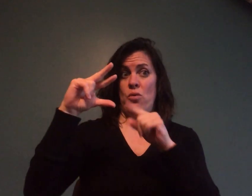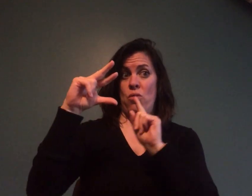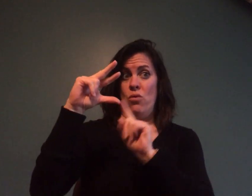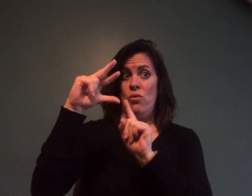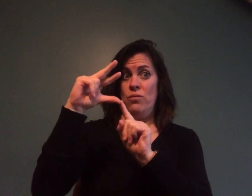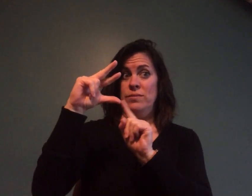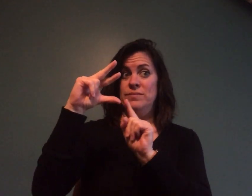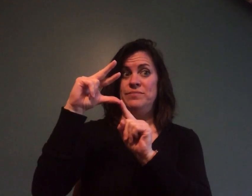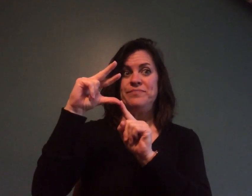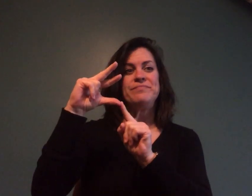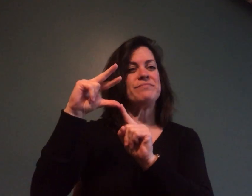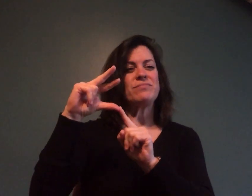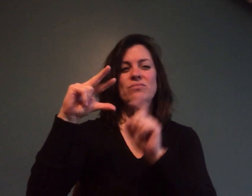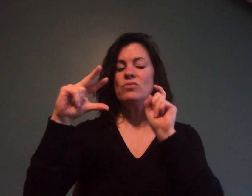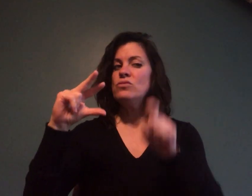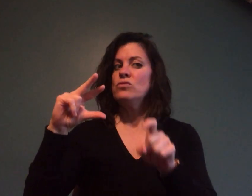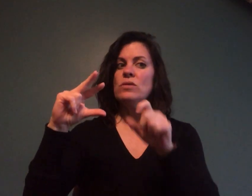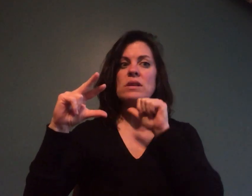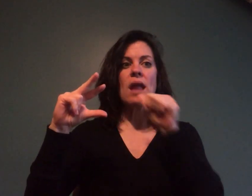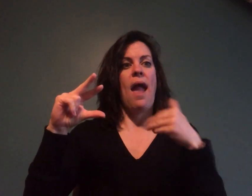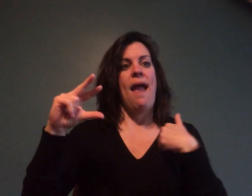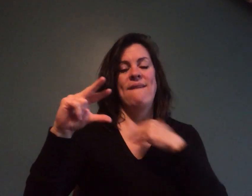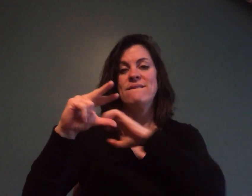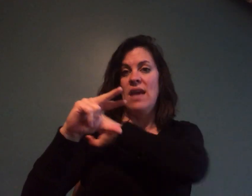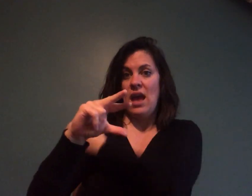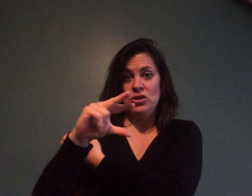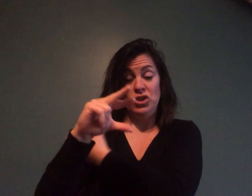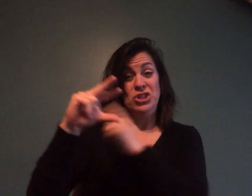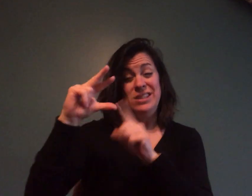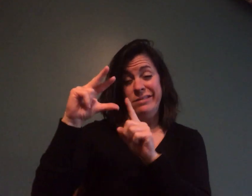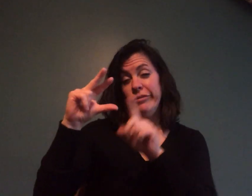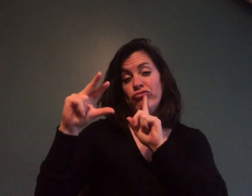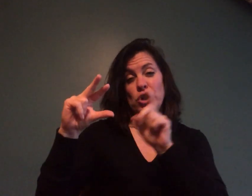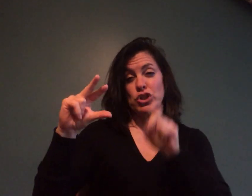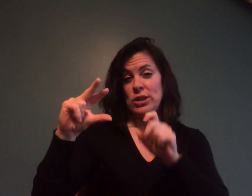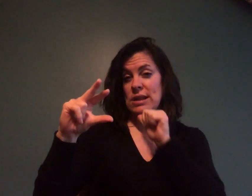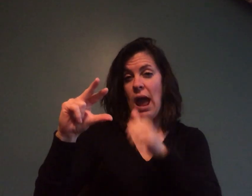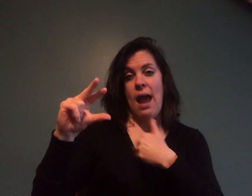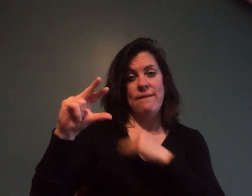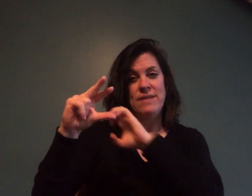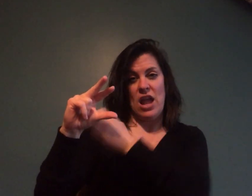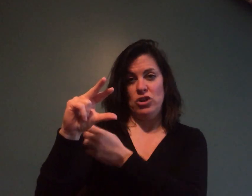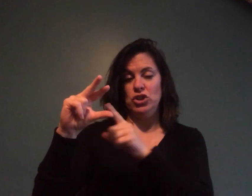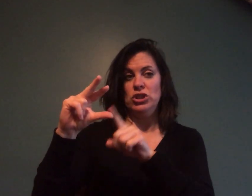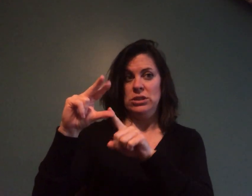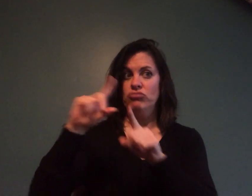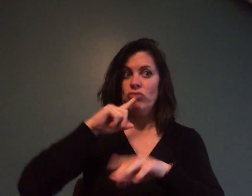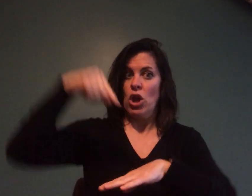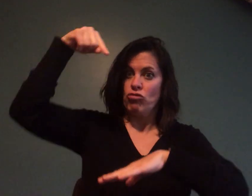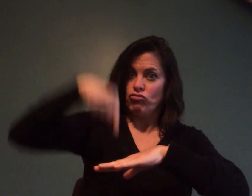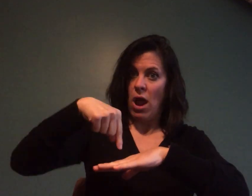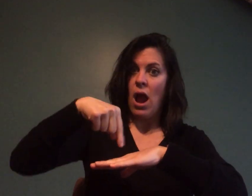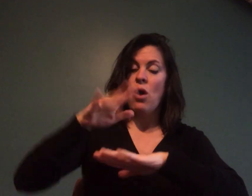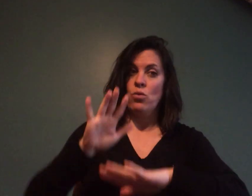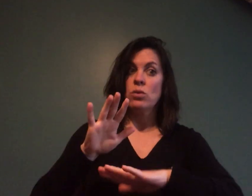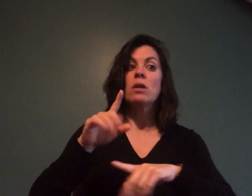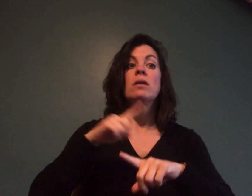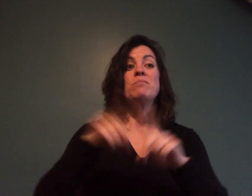have a fault to ground, we want it to be energized, okay, to triple circuit. If you